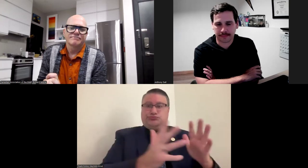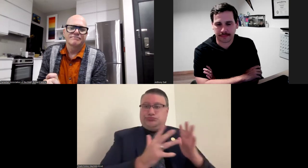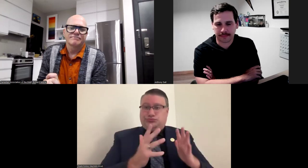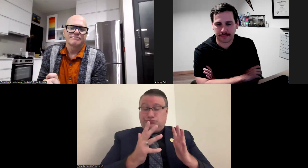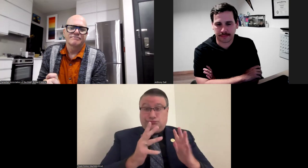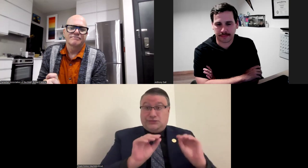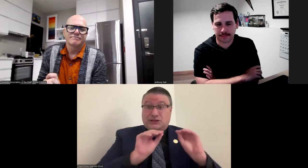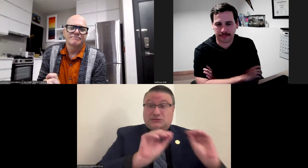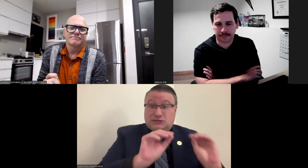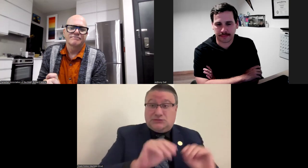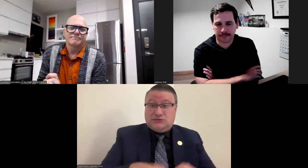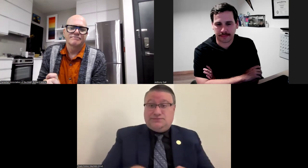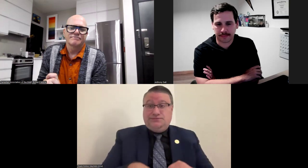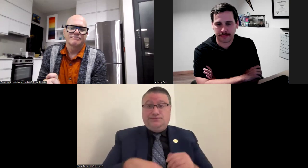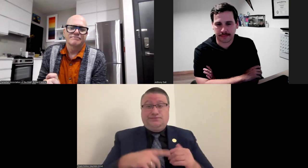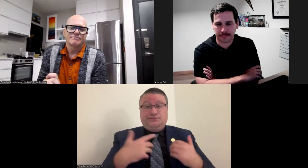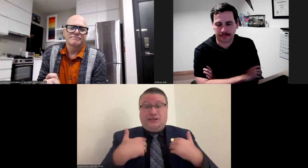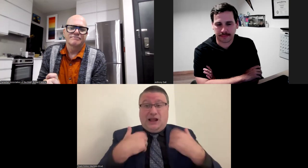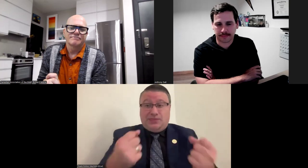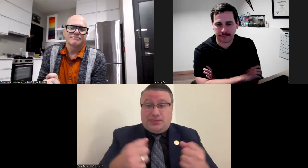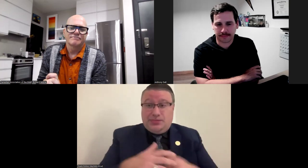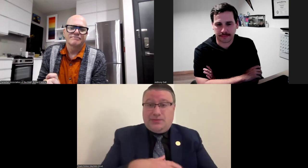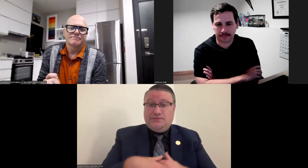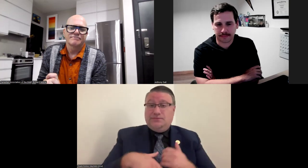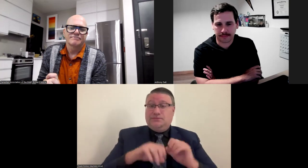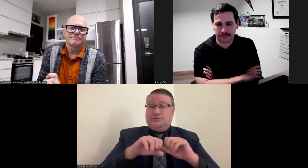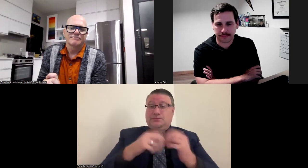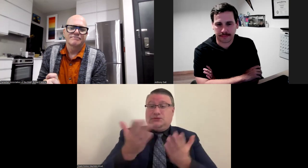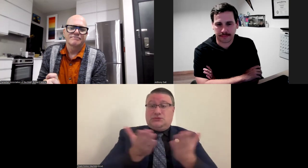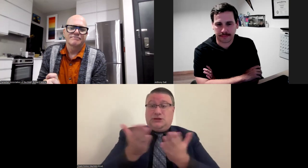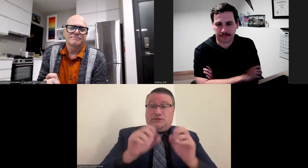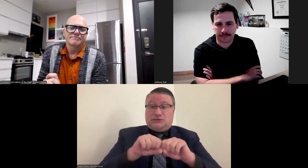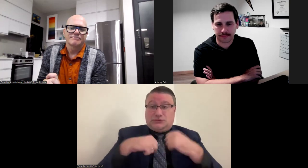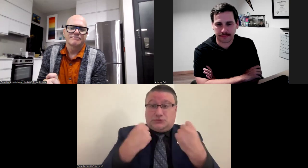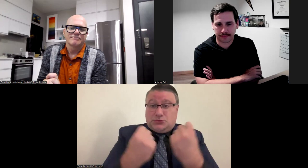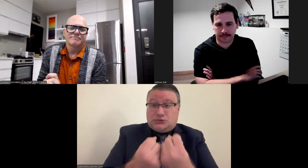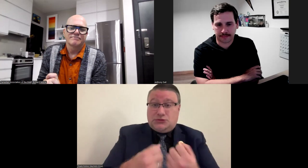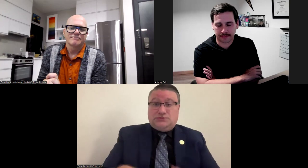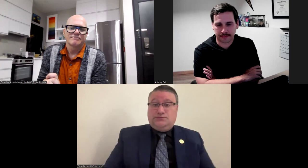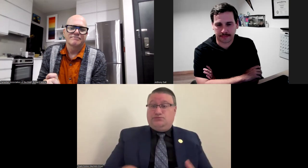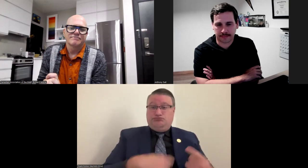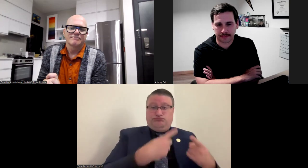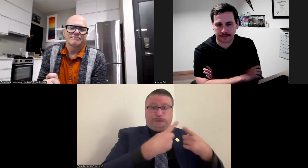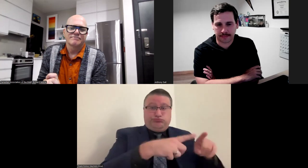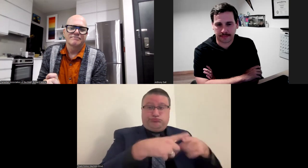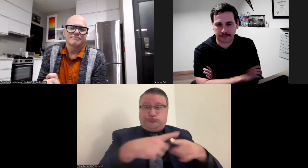That access to sign language must be in all aspects of their life, whether it be health, education, social